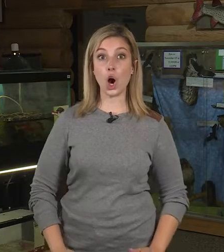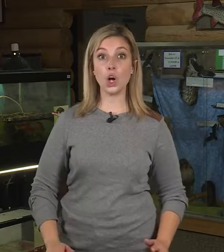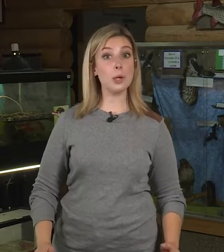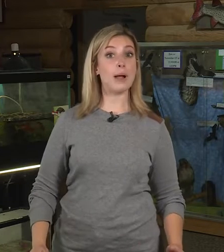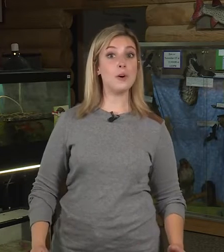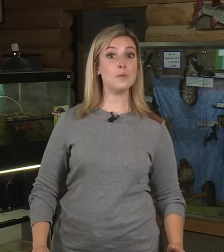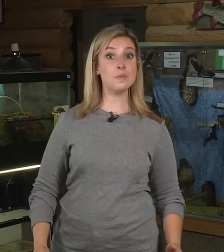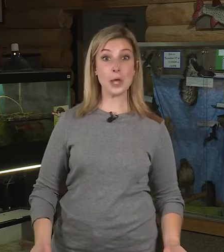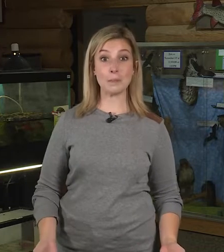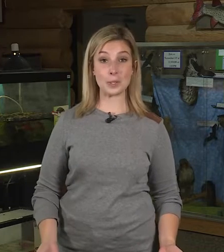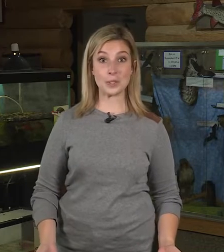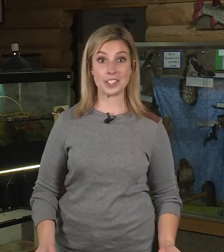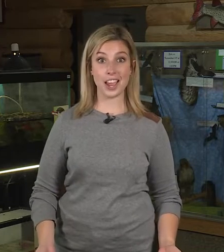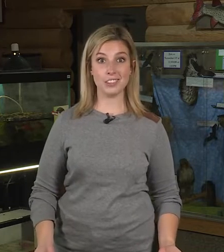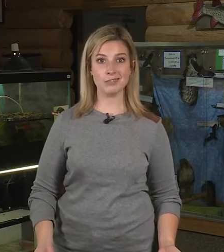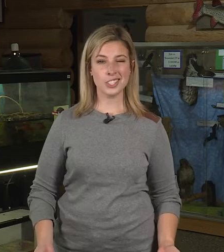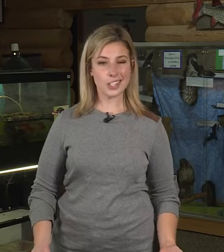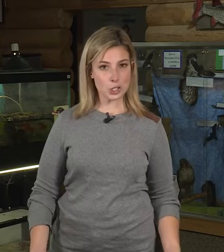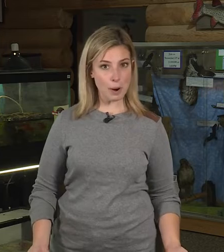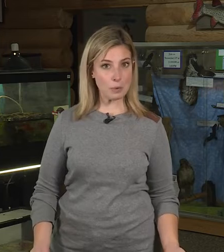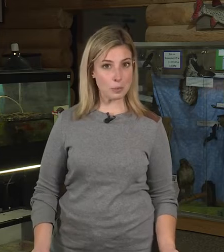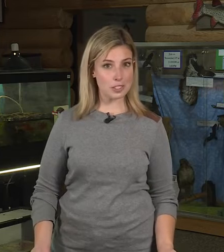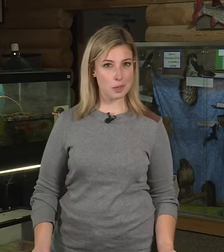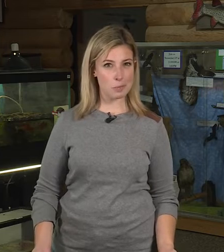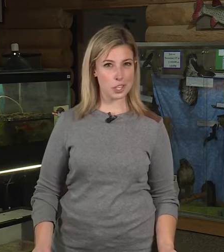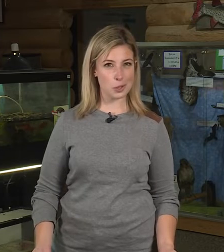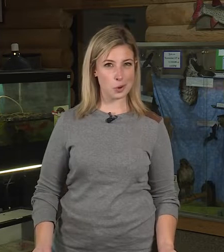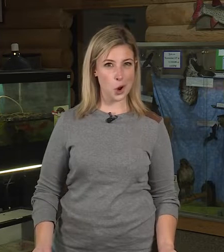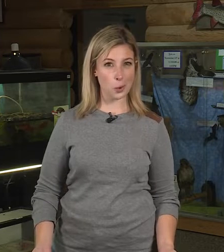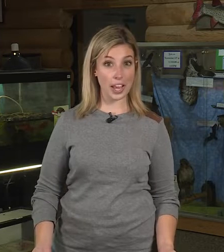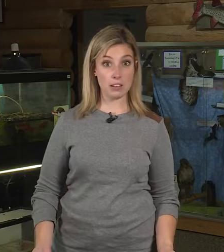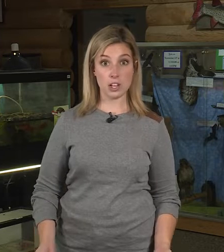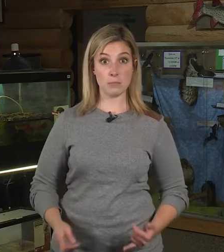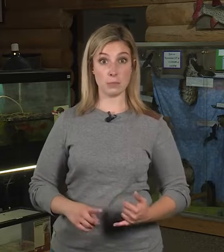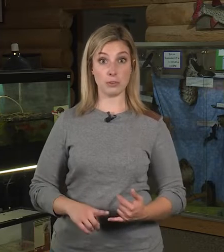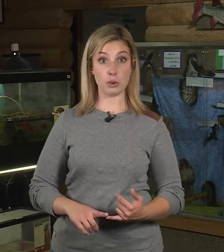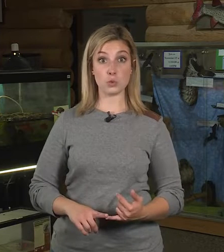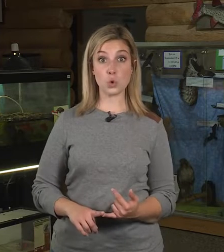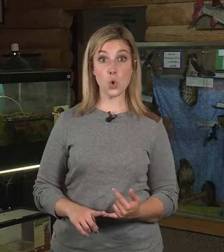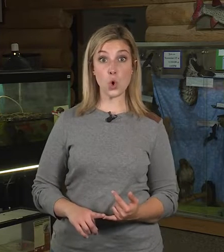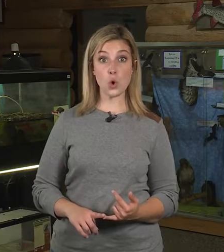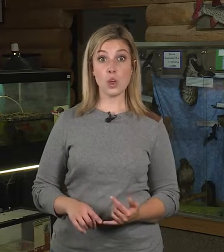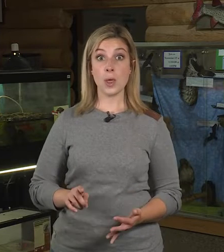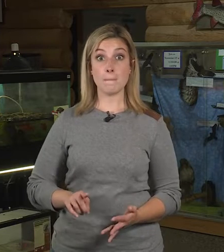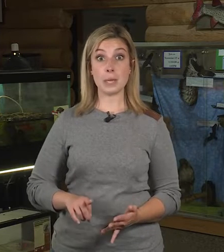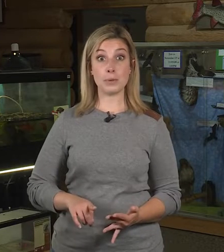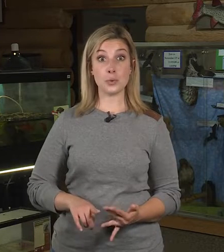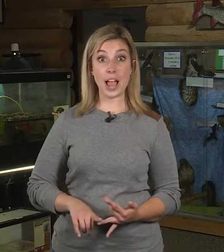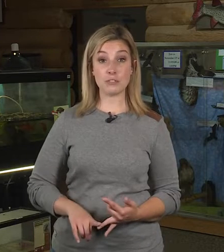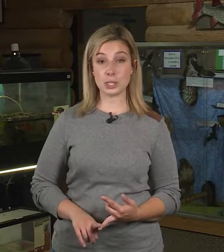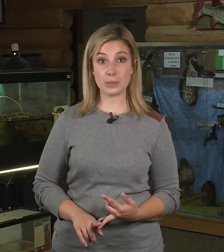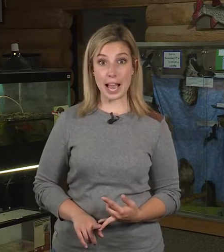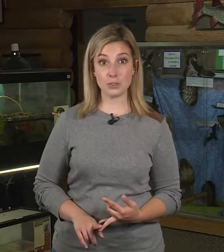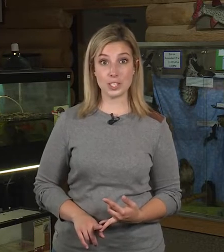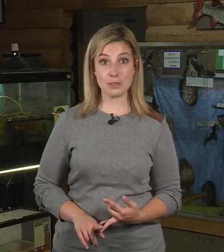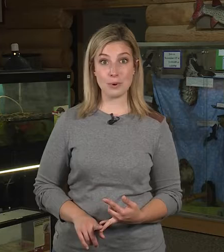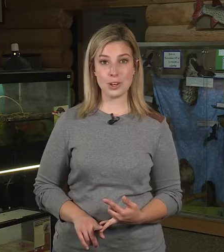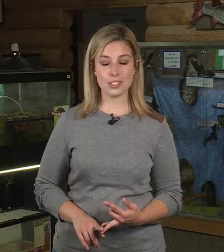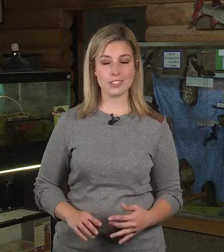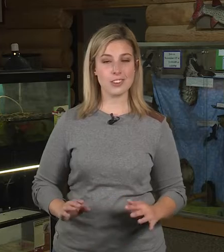all about numbers today. That's probably something you know, right? Maybe from school, maybe you have some counting books.